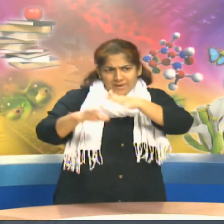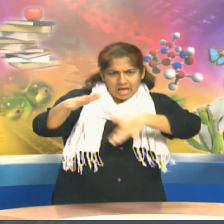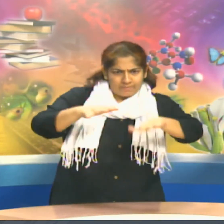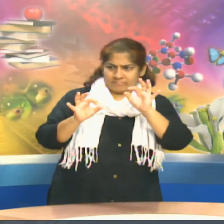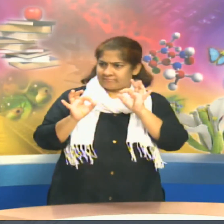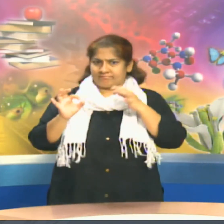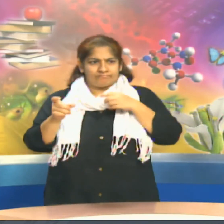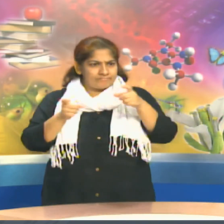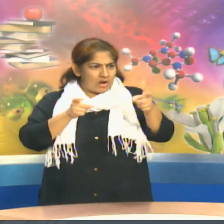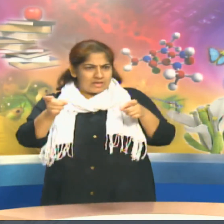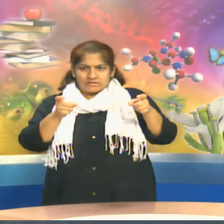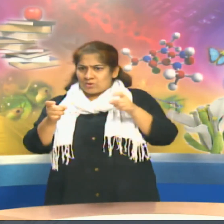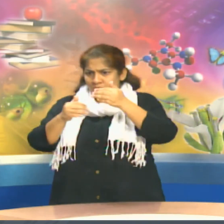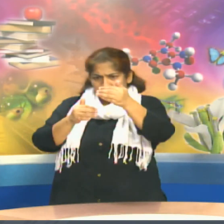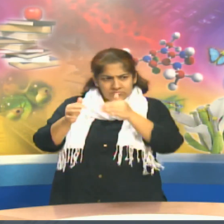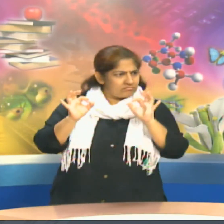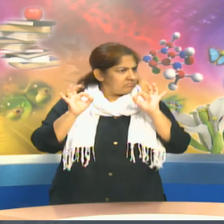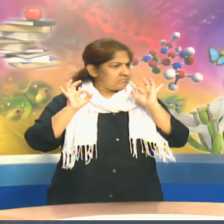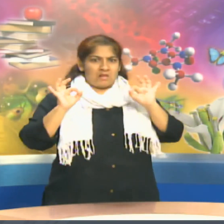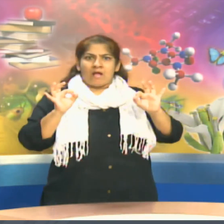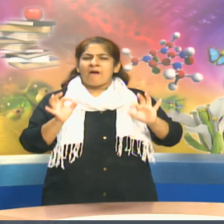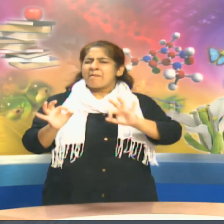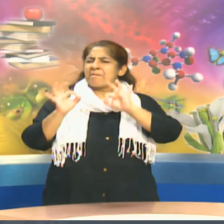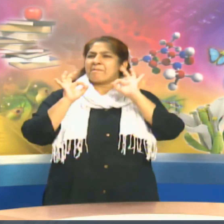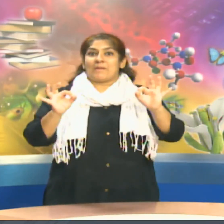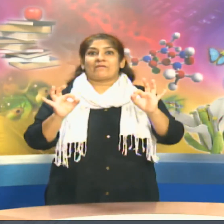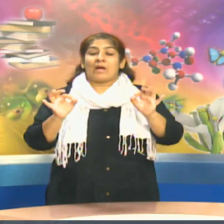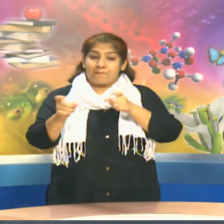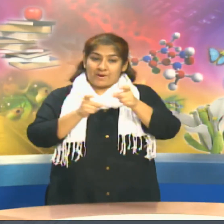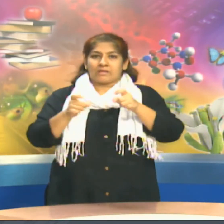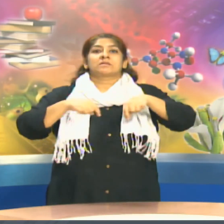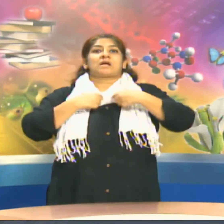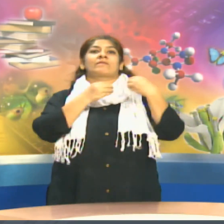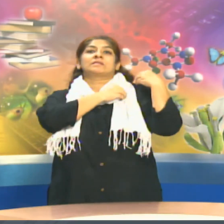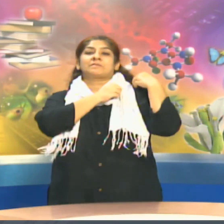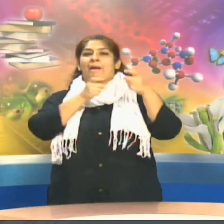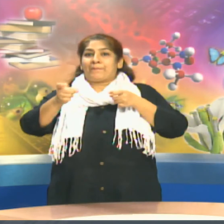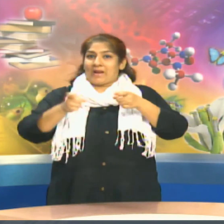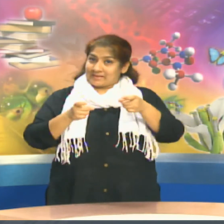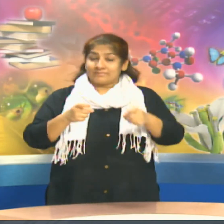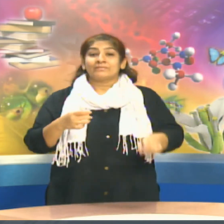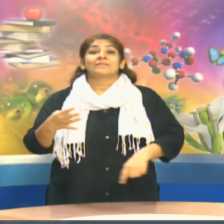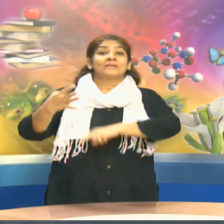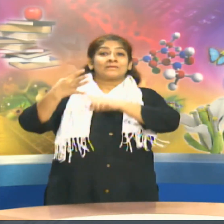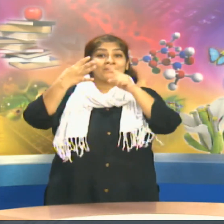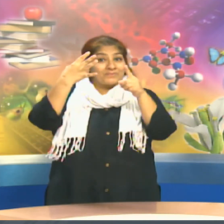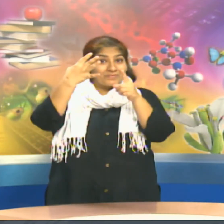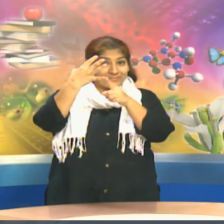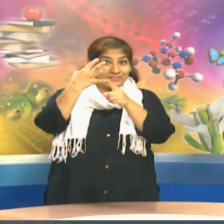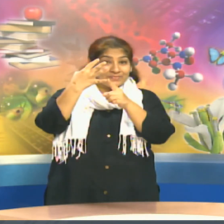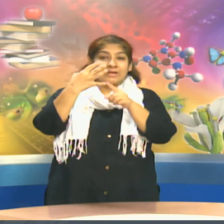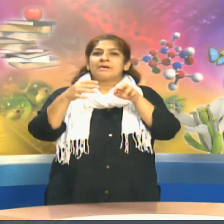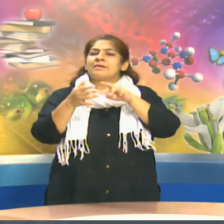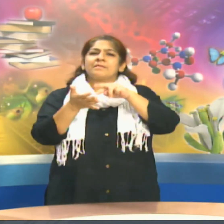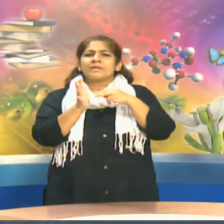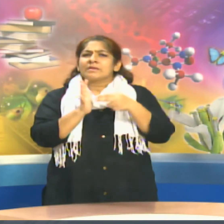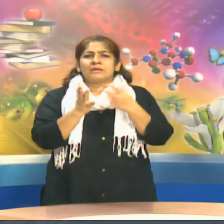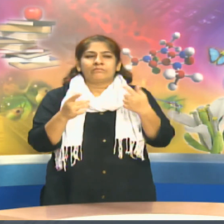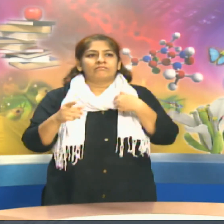in time and the work is not lost. It is done in a perfect way, because working together